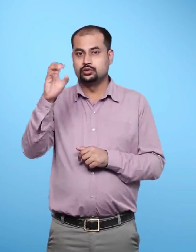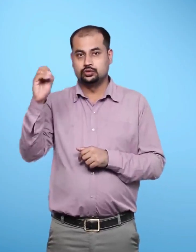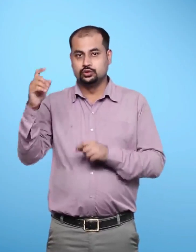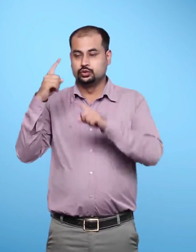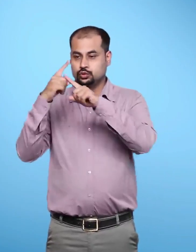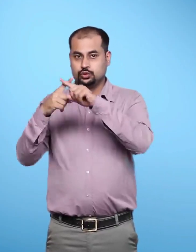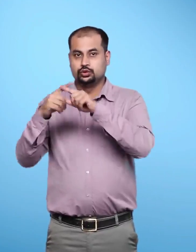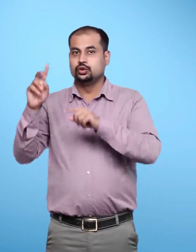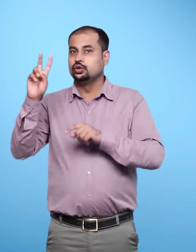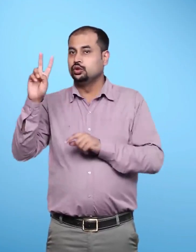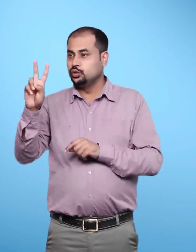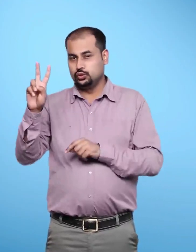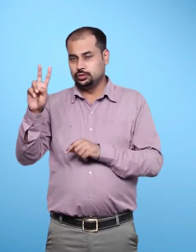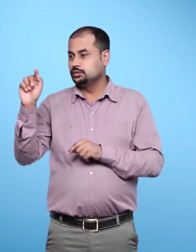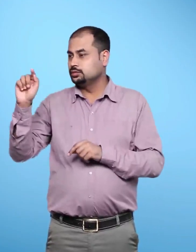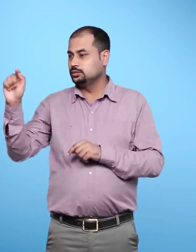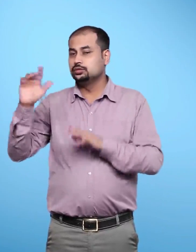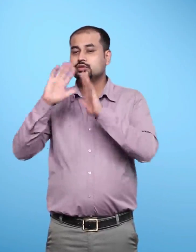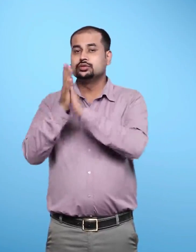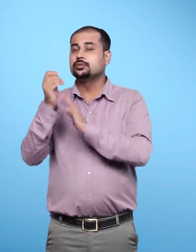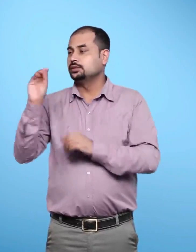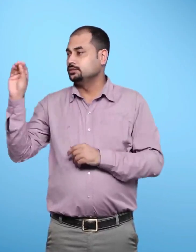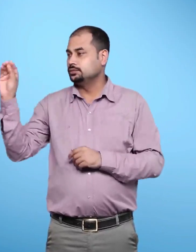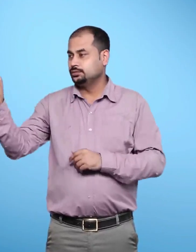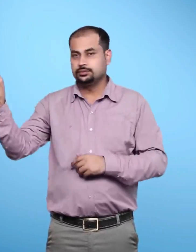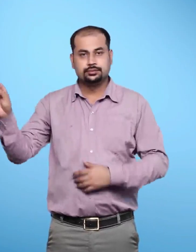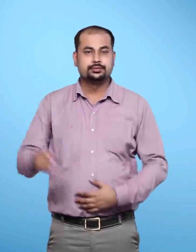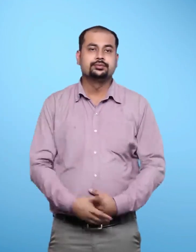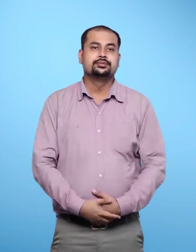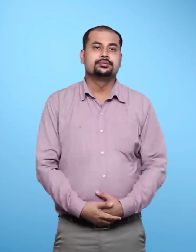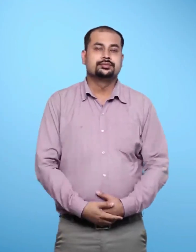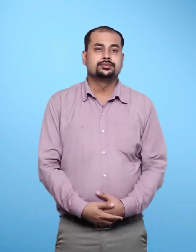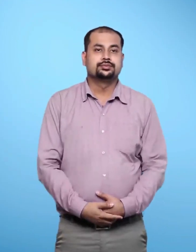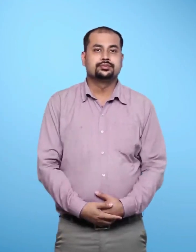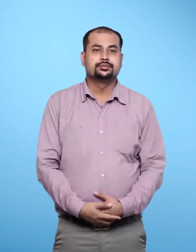1,500 multiplied by 2 is equal to rupees dash.